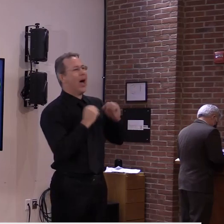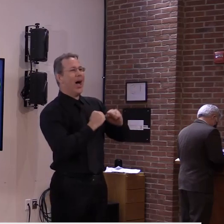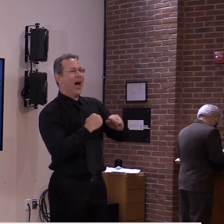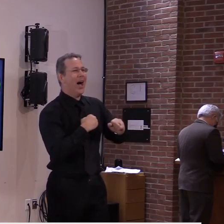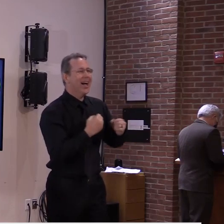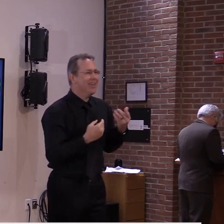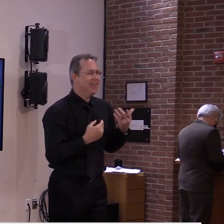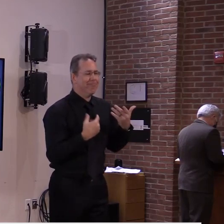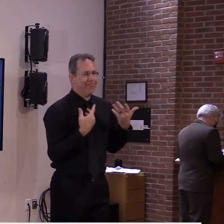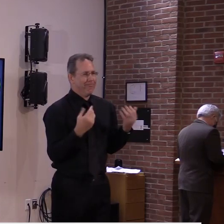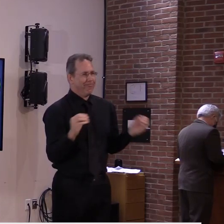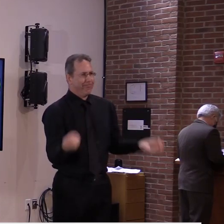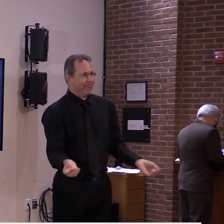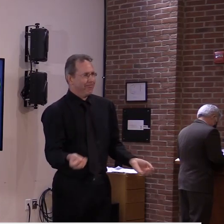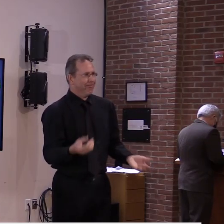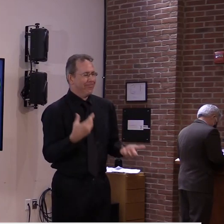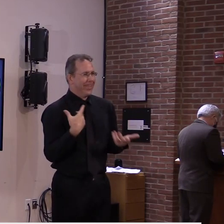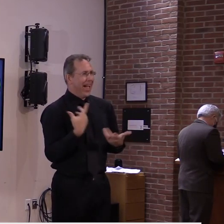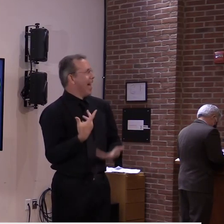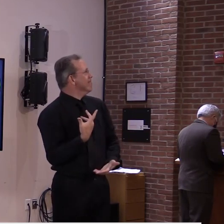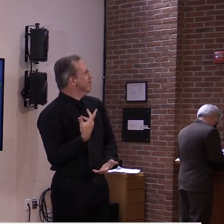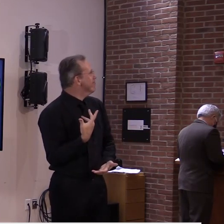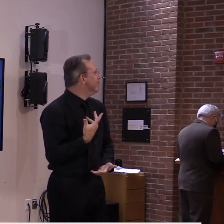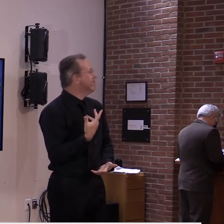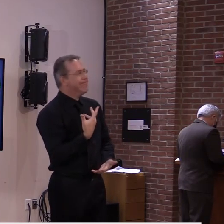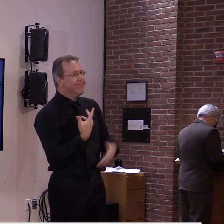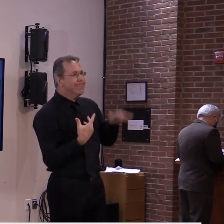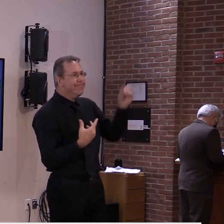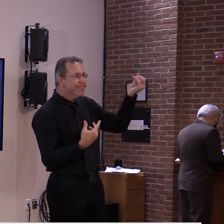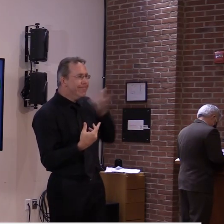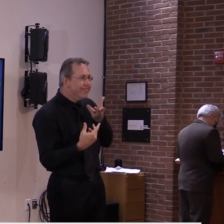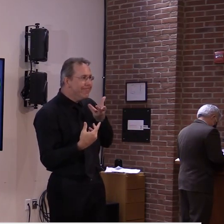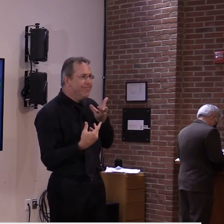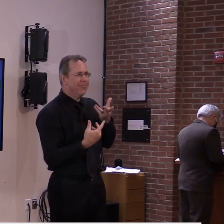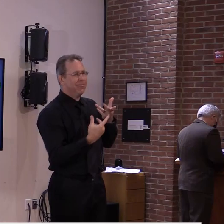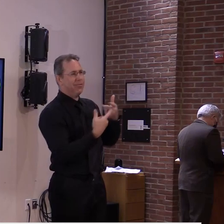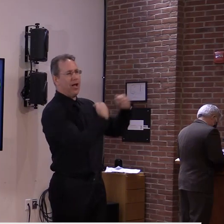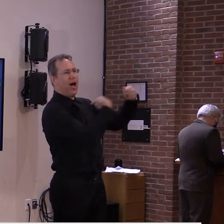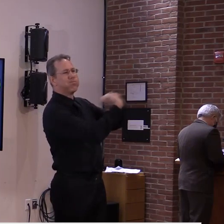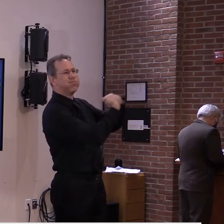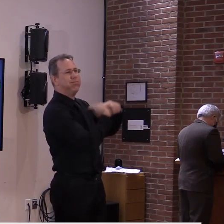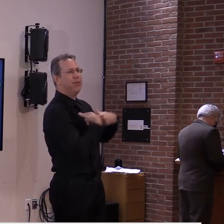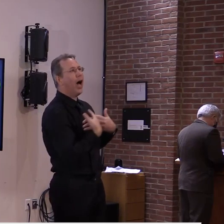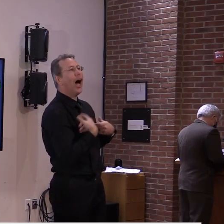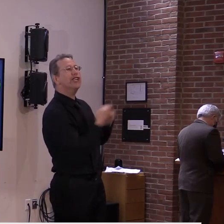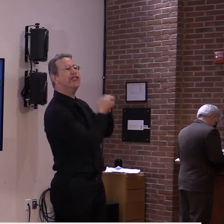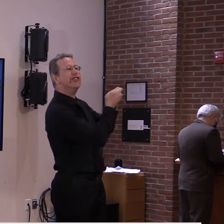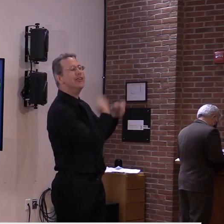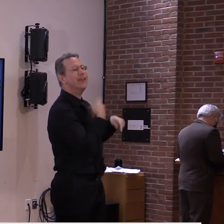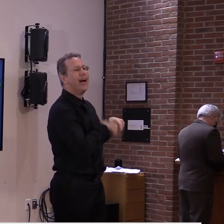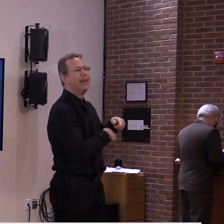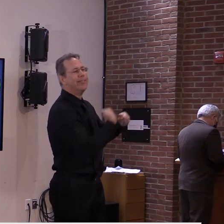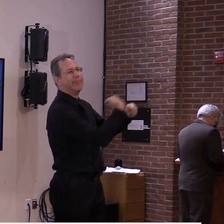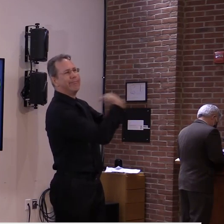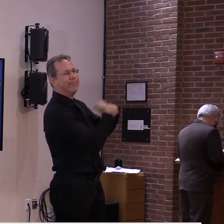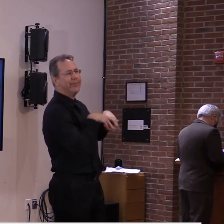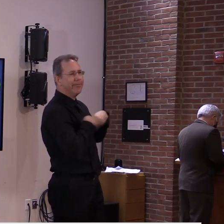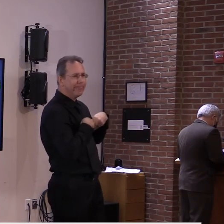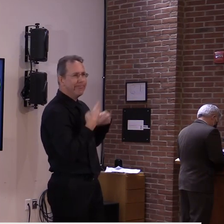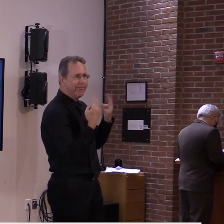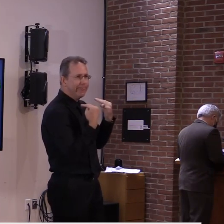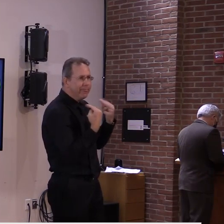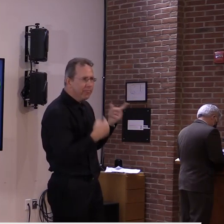request the number of doses. We're kind of told what to do, and it's more a matter of us telling where they're going and how